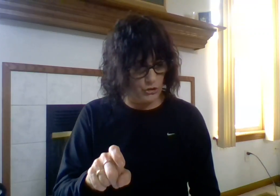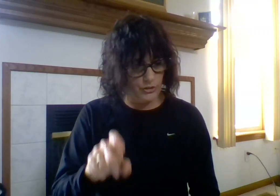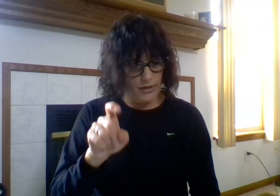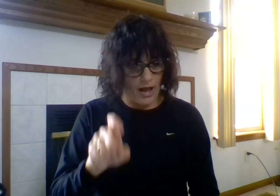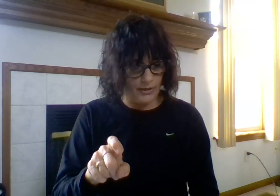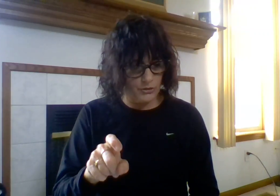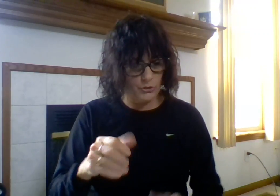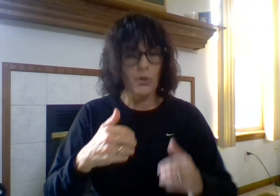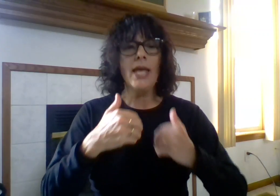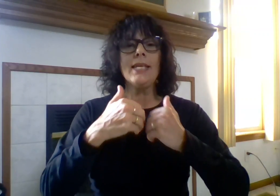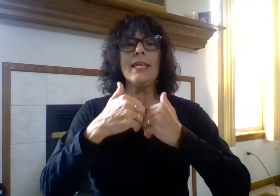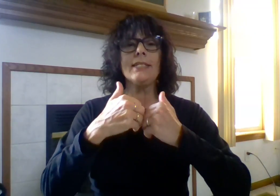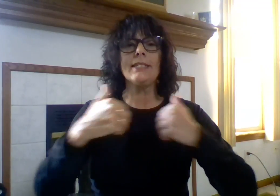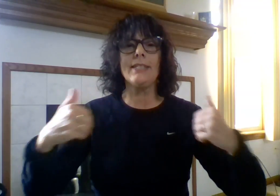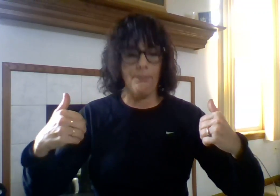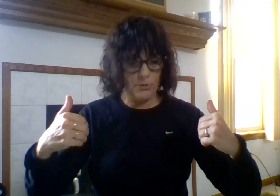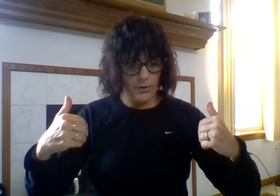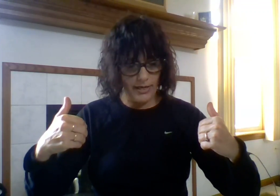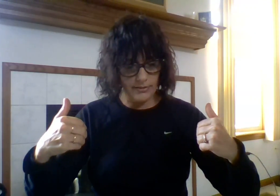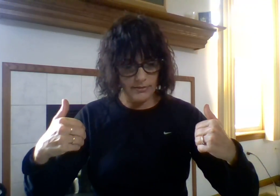should, ought to. Separate